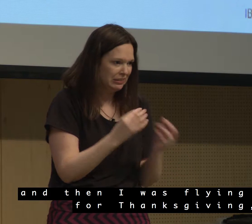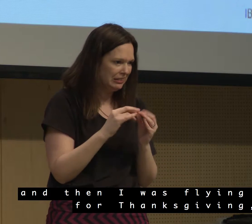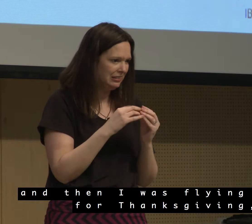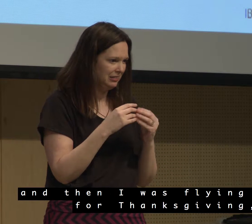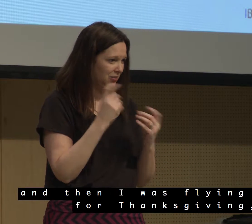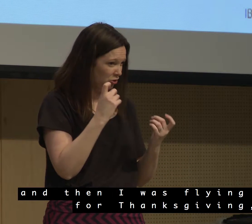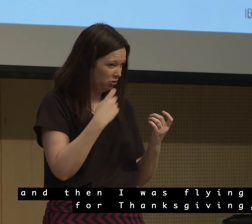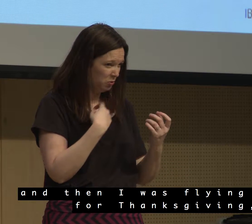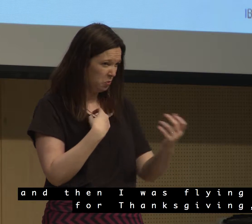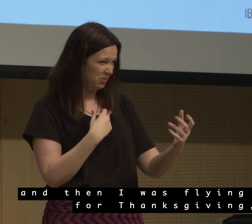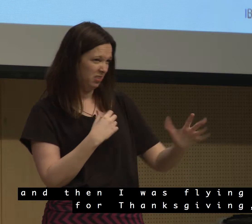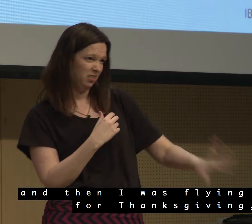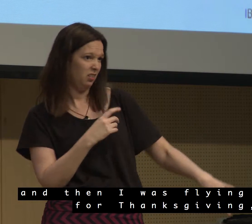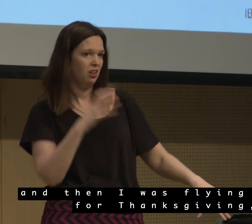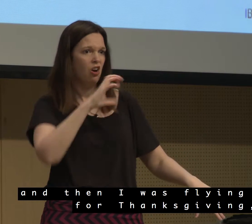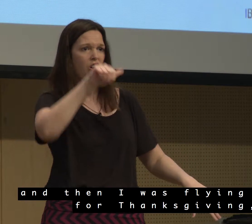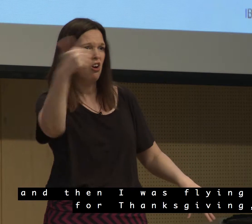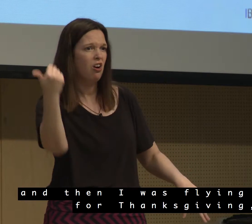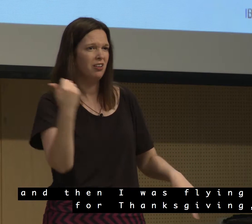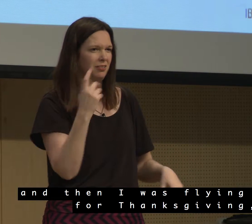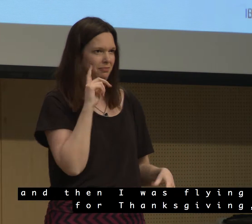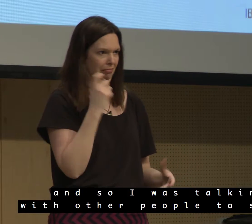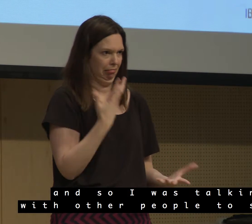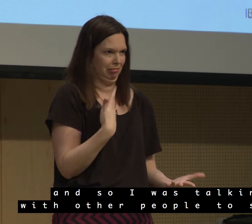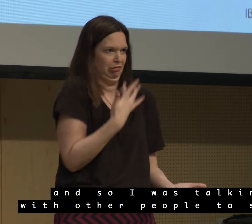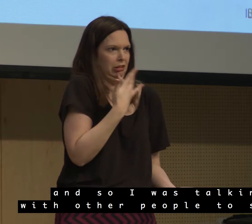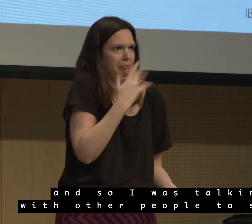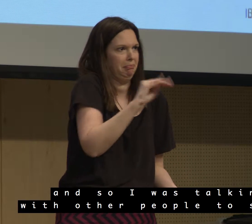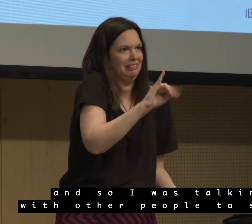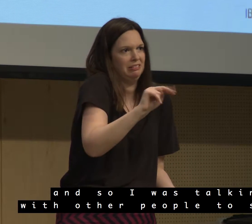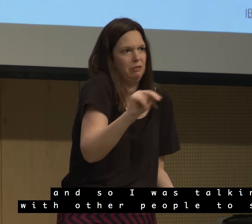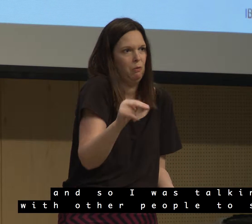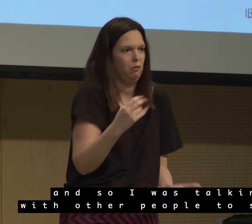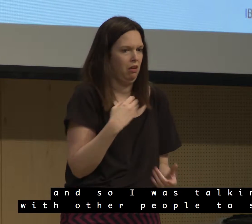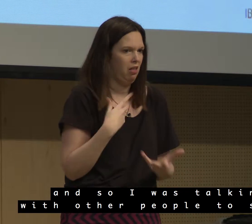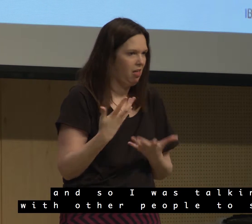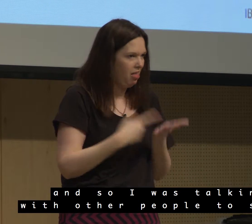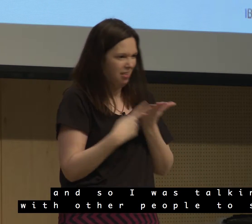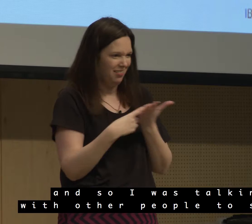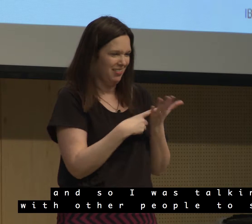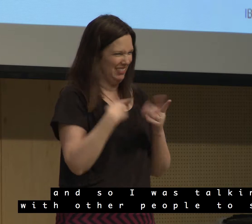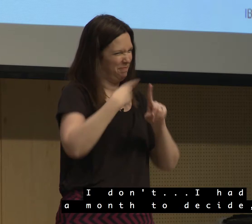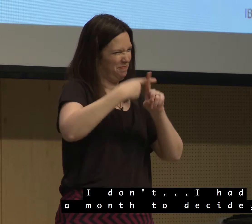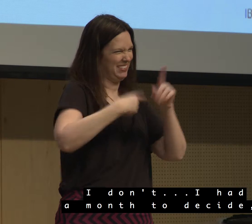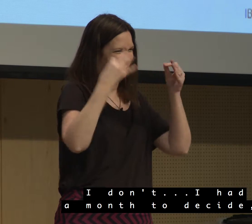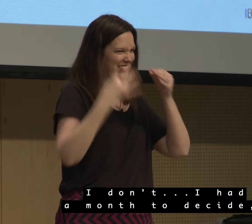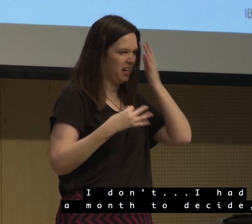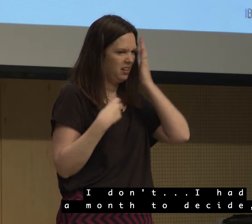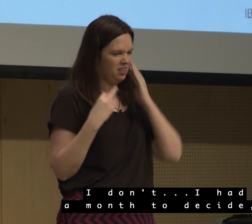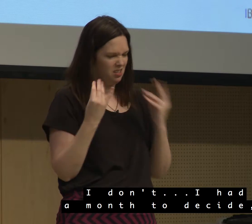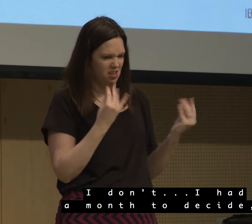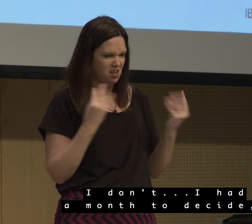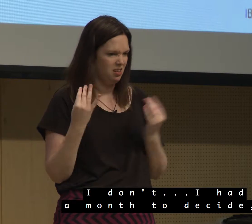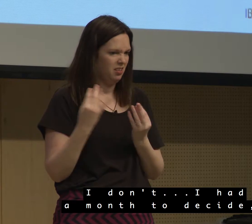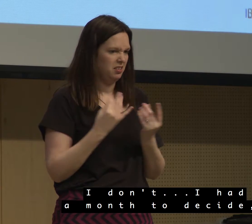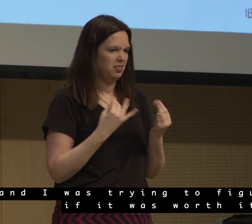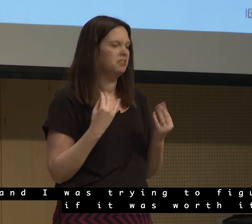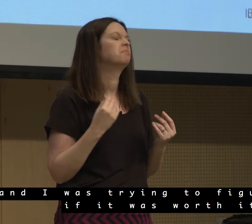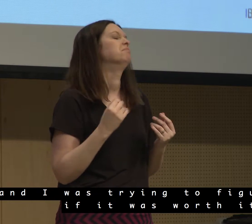was flying home for Thanksgiving. And so I was talking with other people to say, I had a month to decide, and I was